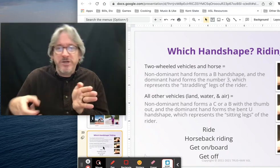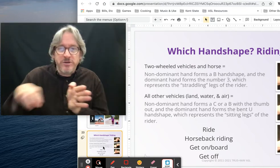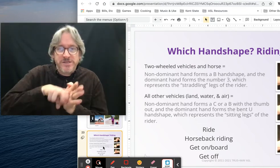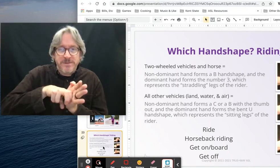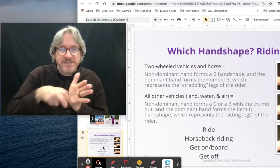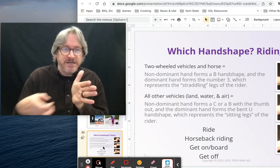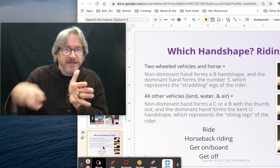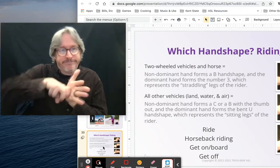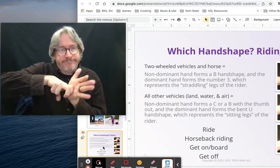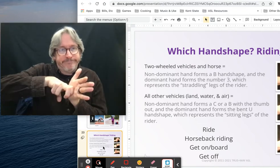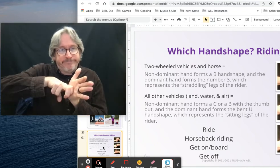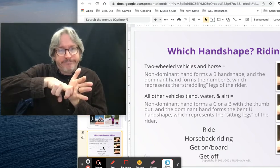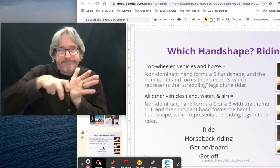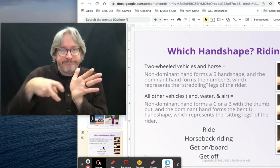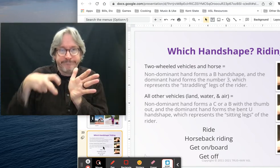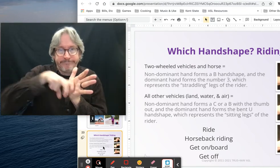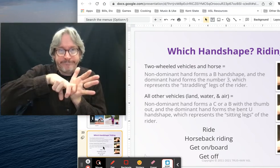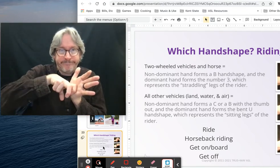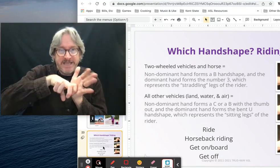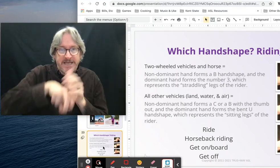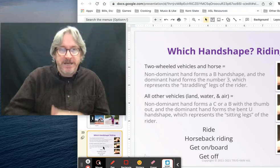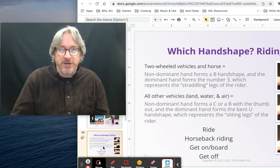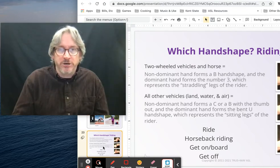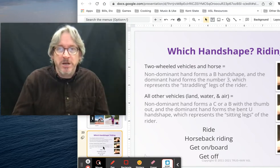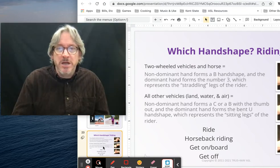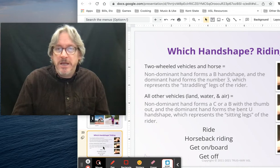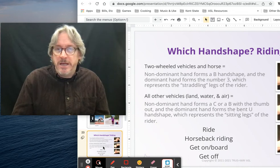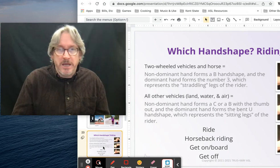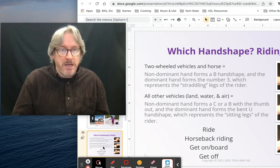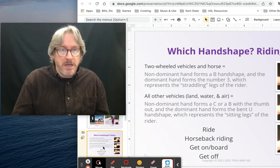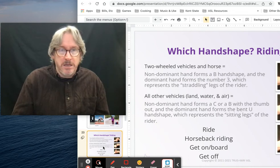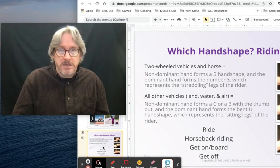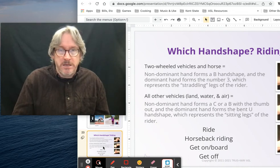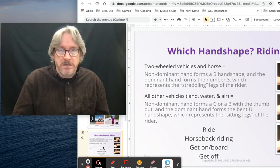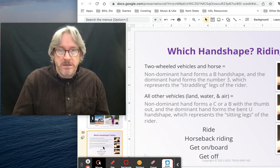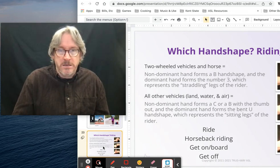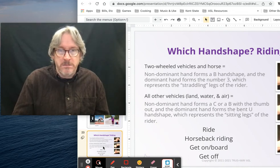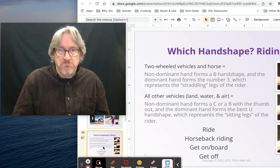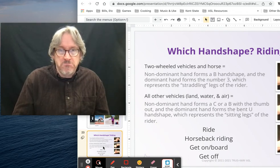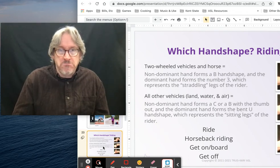I mean, you'll sometimes see it like they get in here.